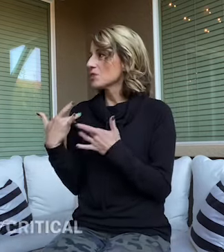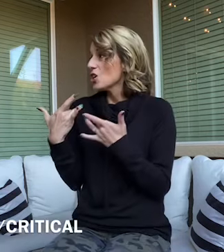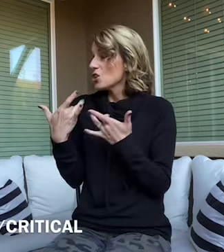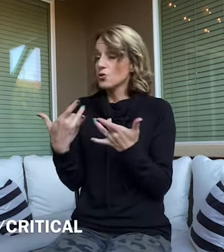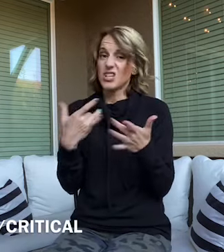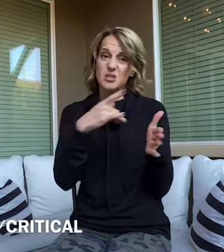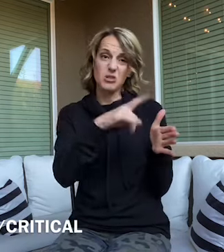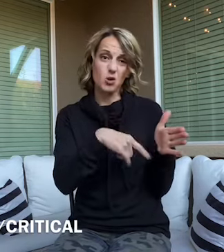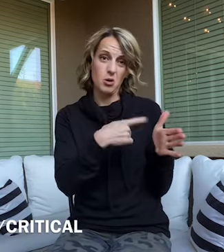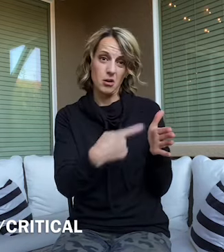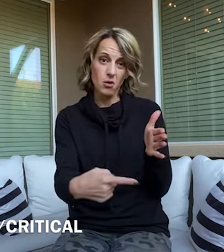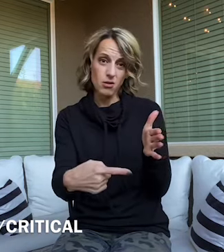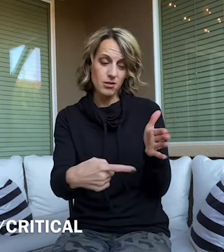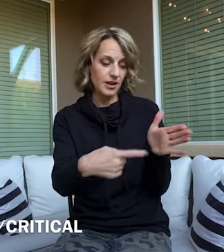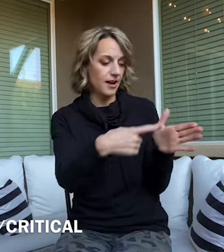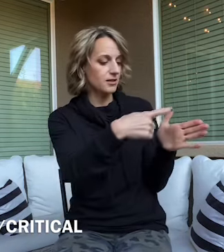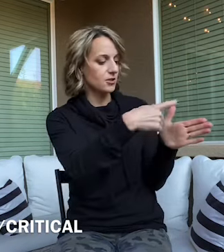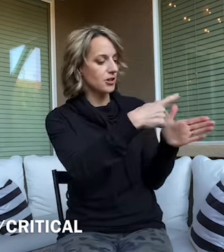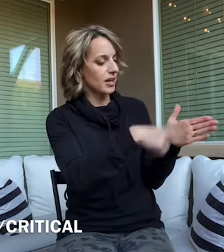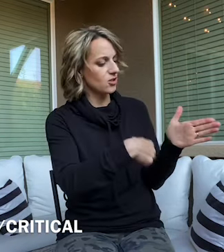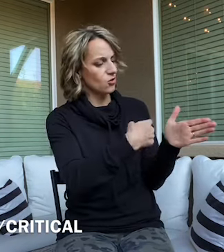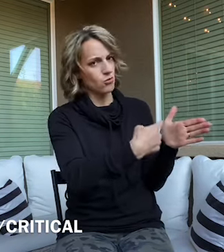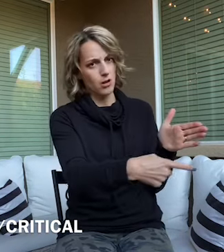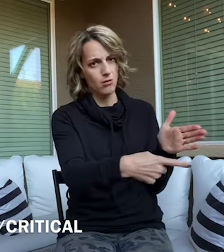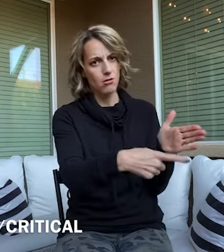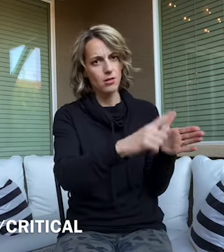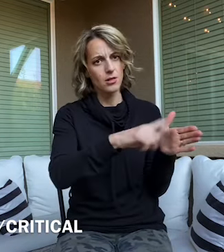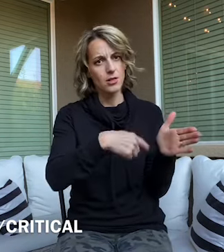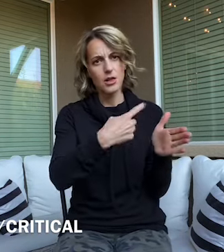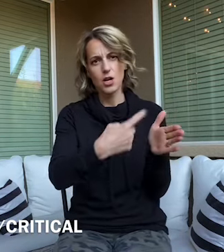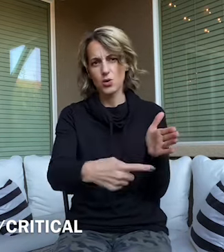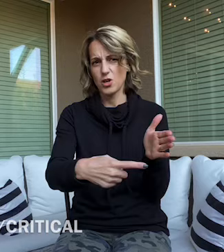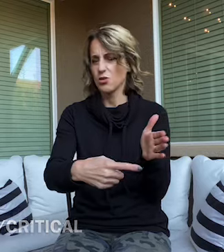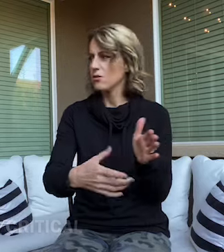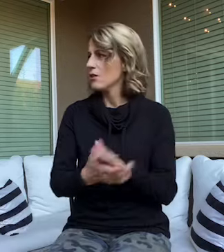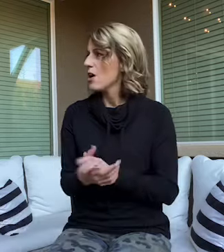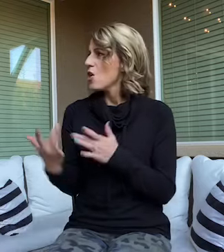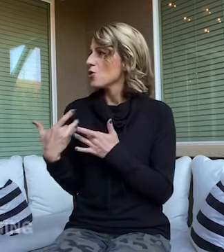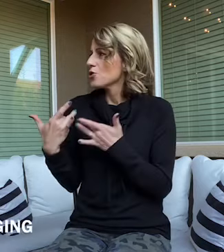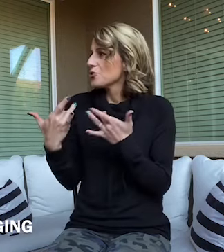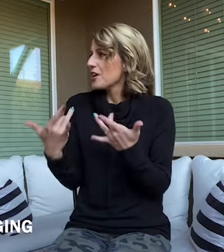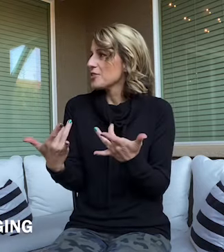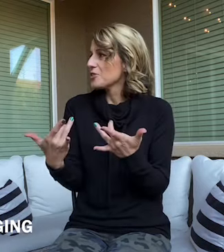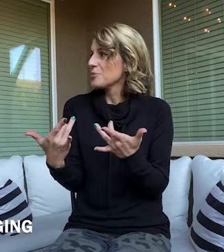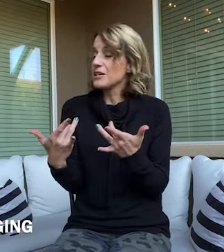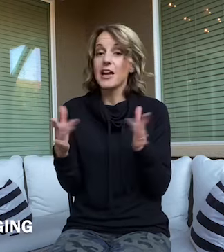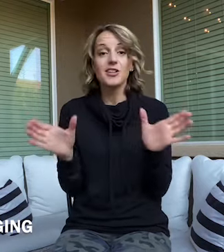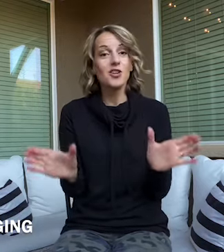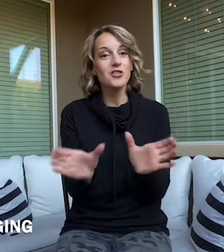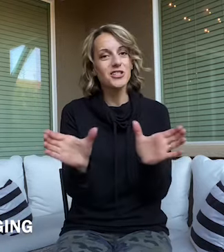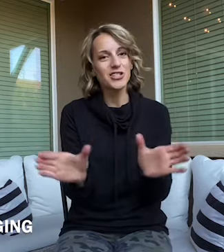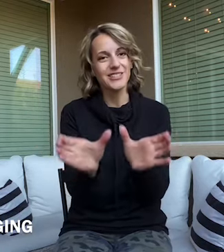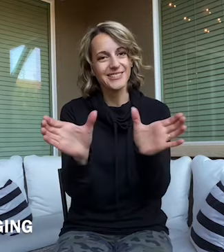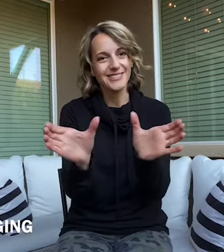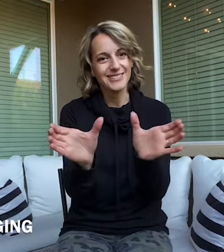You tend to be critical, an X on your hand, critical. Or you tend to be encouraging.